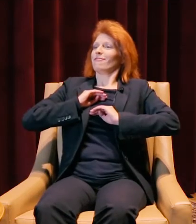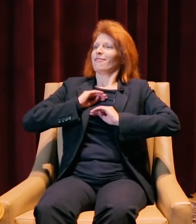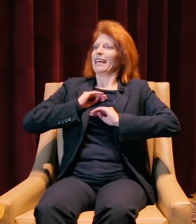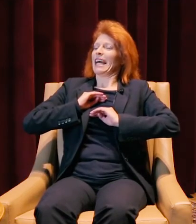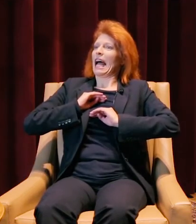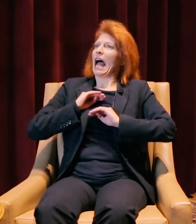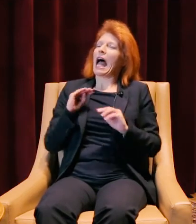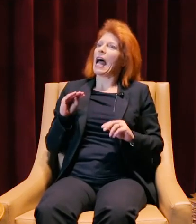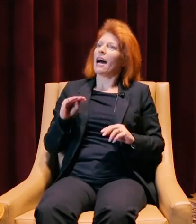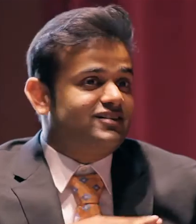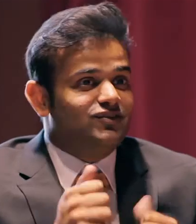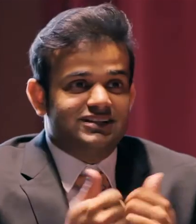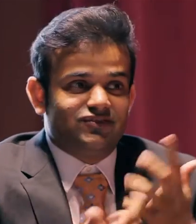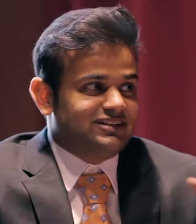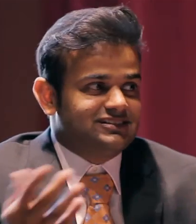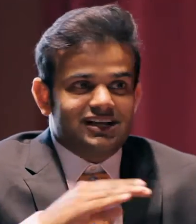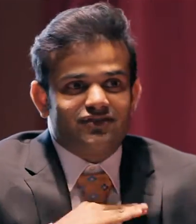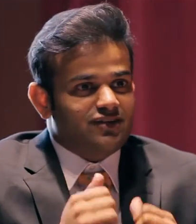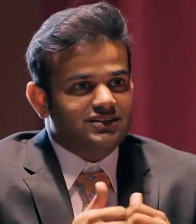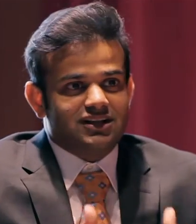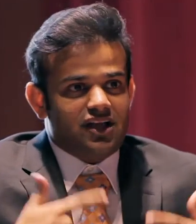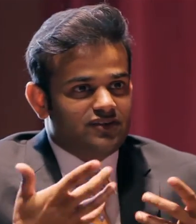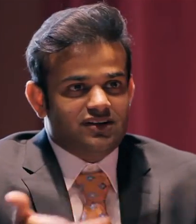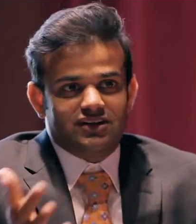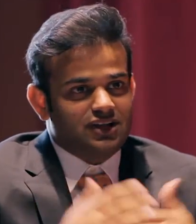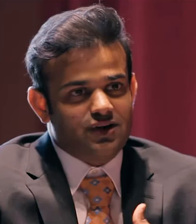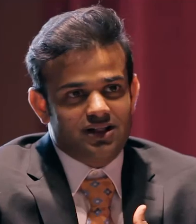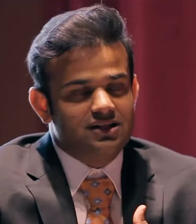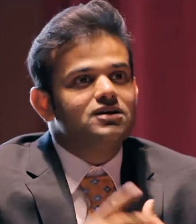I do. Really? So you